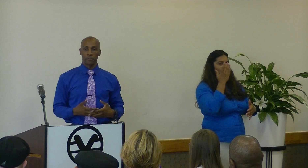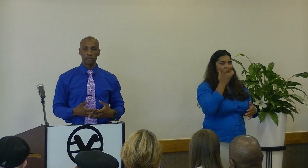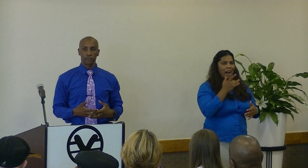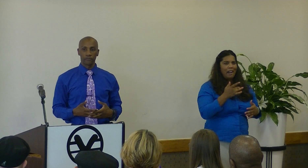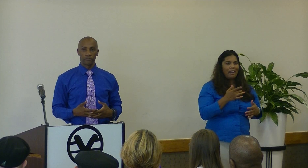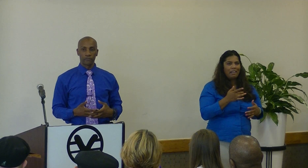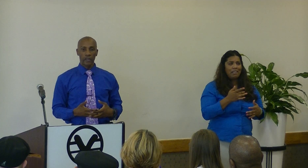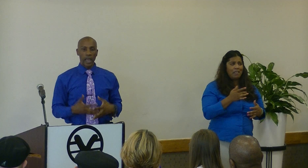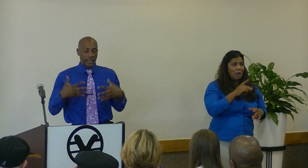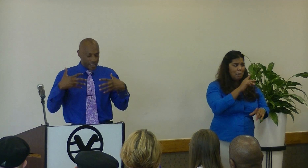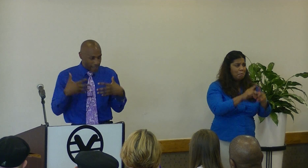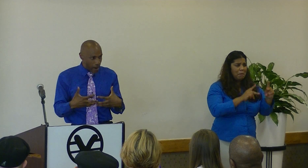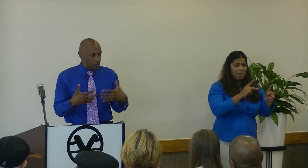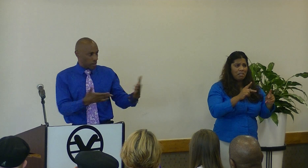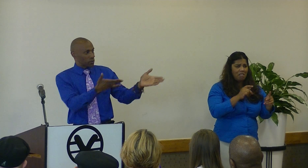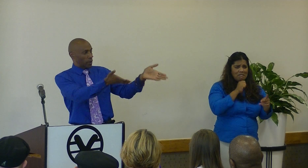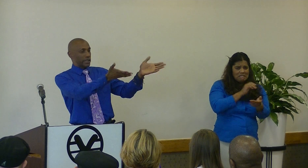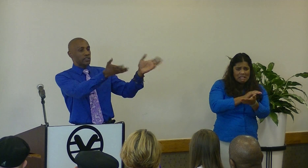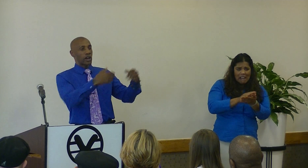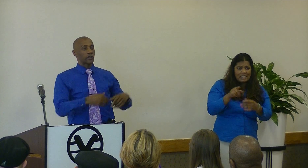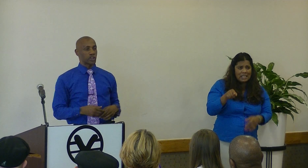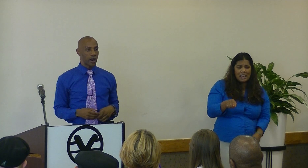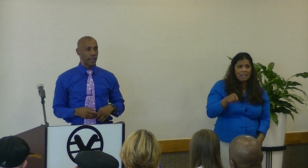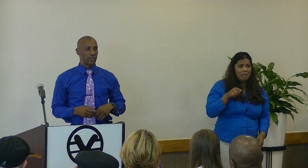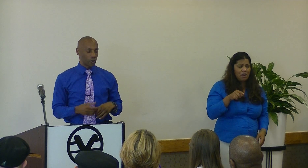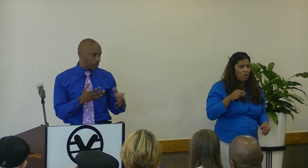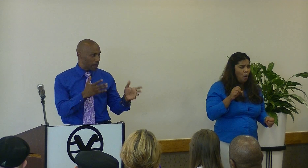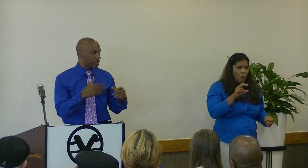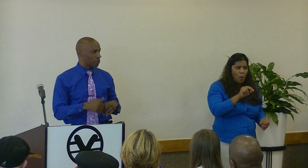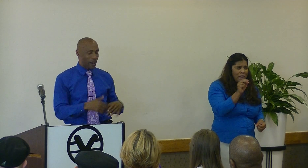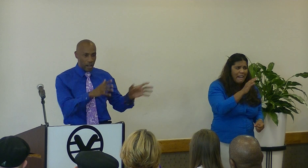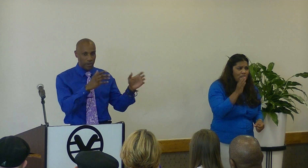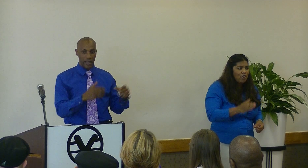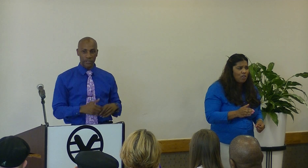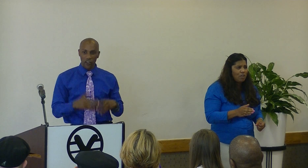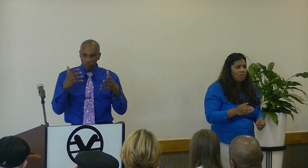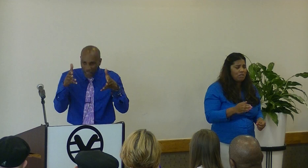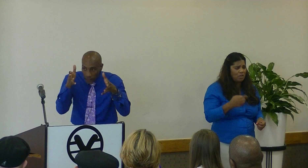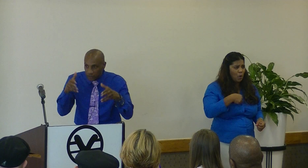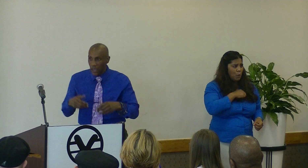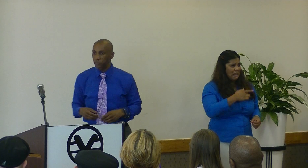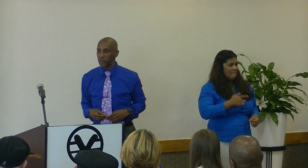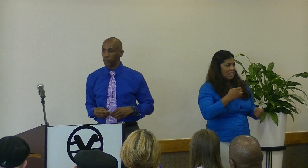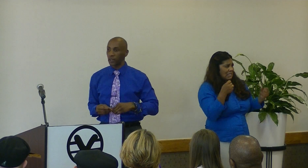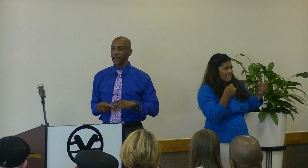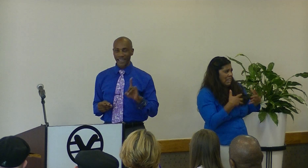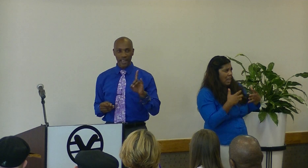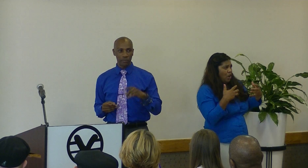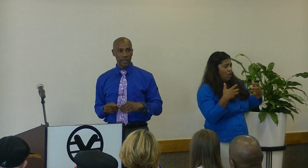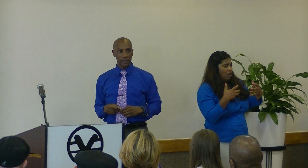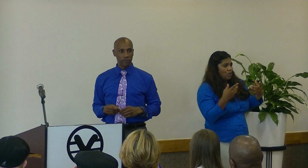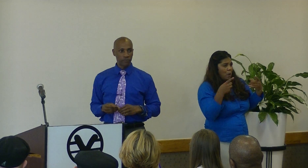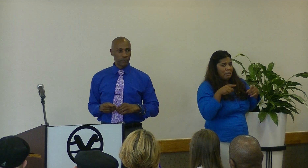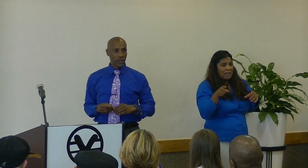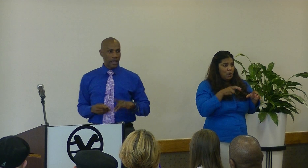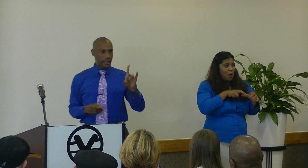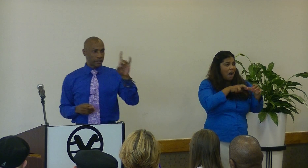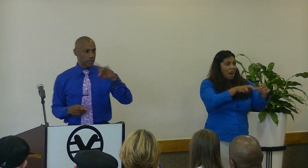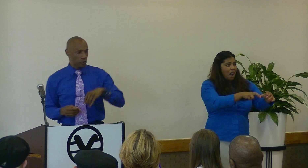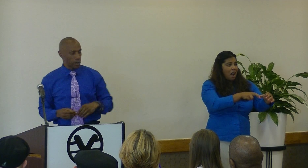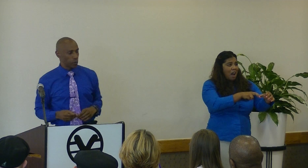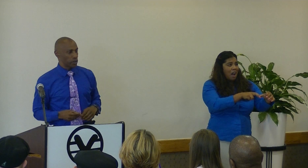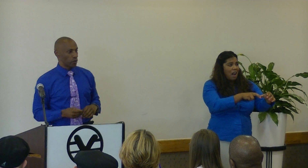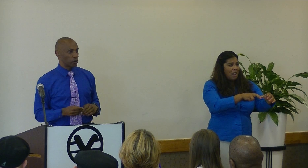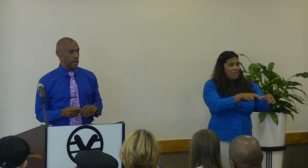nice to him. And it scares us when he's on the train or the bus or out by himself because of how people can be. And